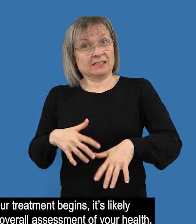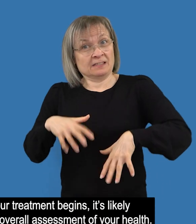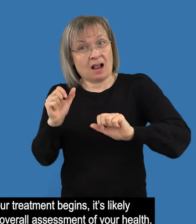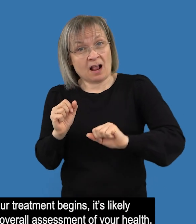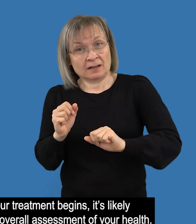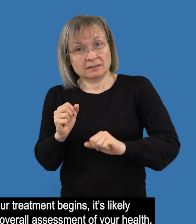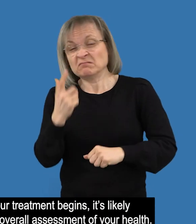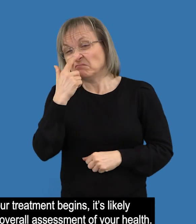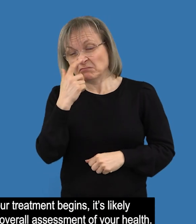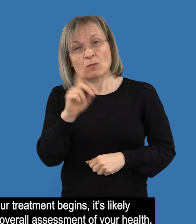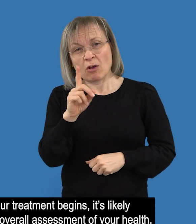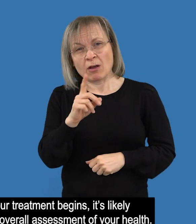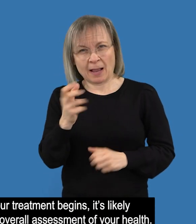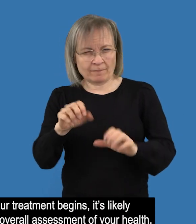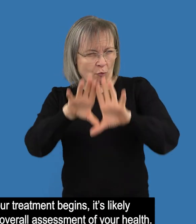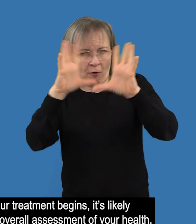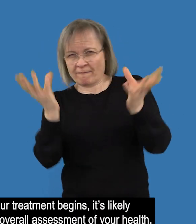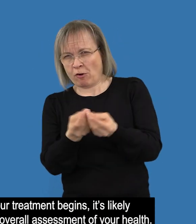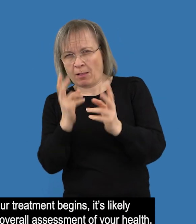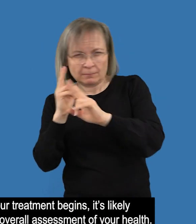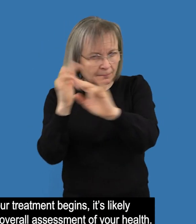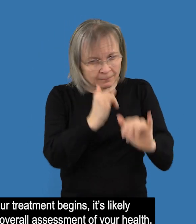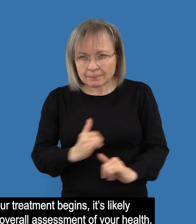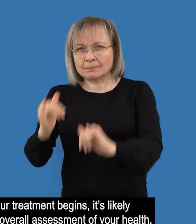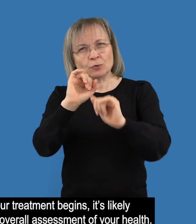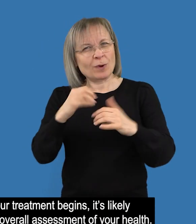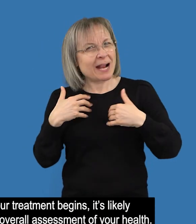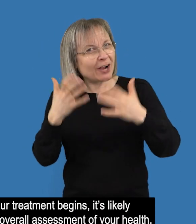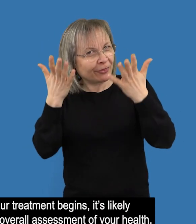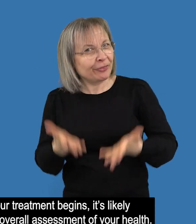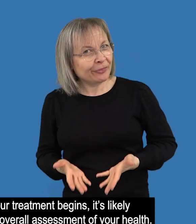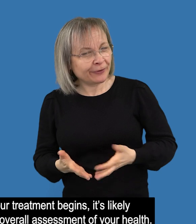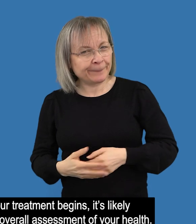Before your treatment begins, it's likely you'll have an overall assessment of your health.